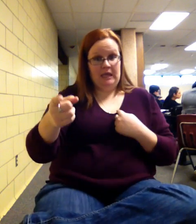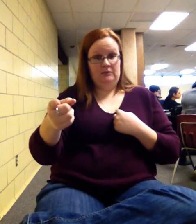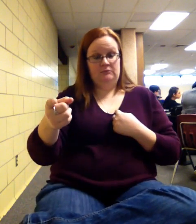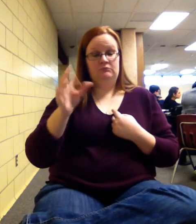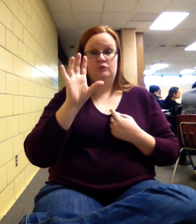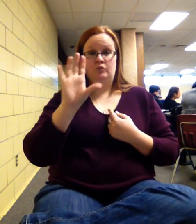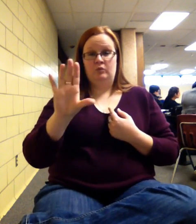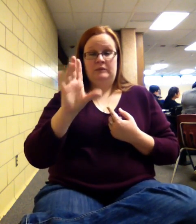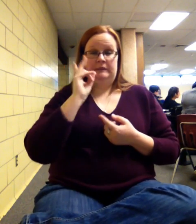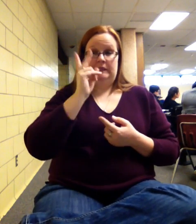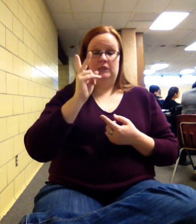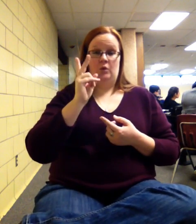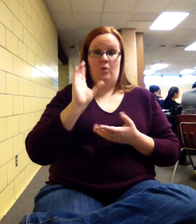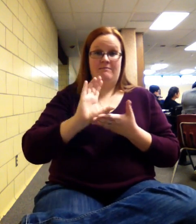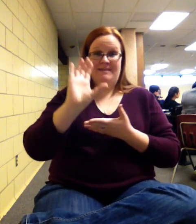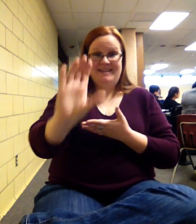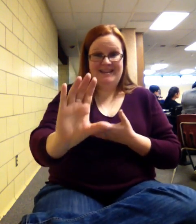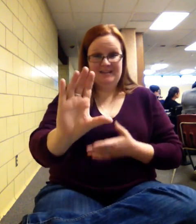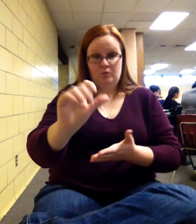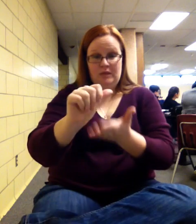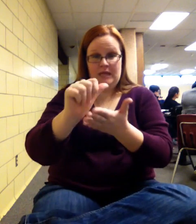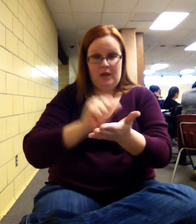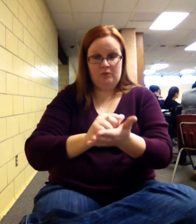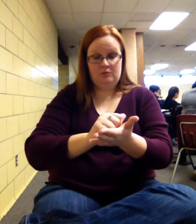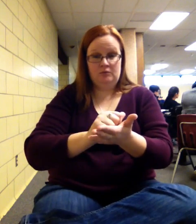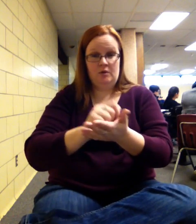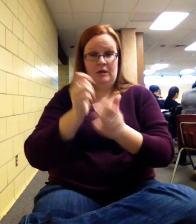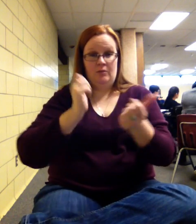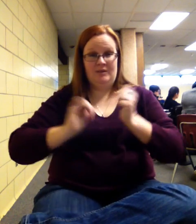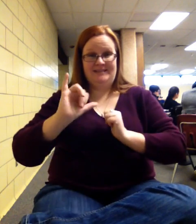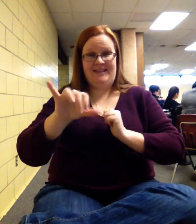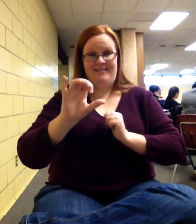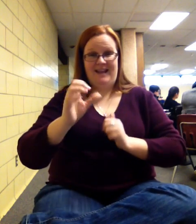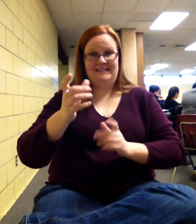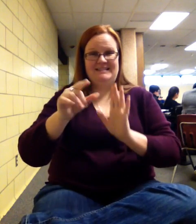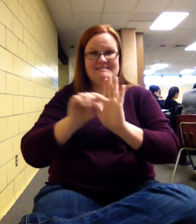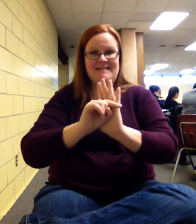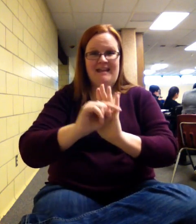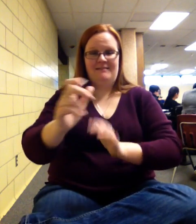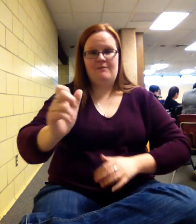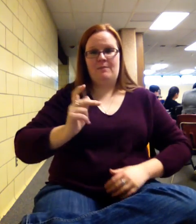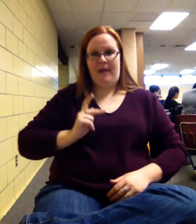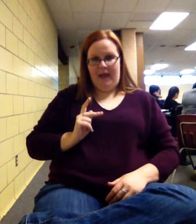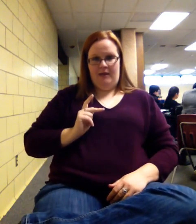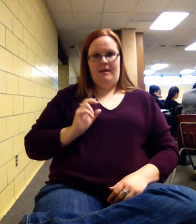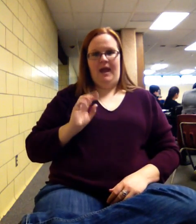into that account, so it's going to pretend like that 105 is a negative coming back out. Whether you pull it out or not, it would